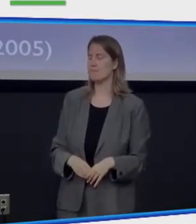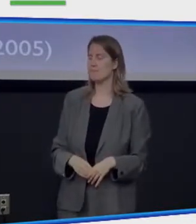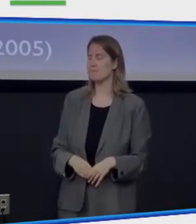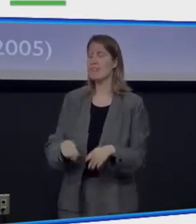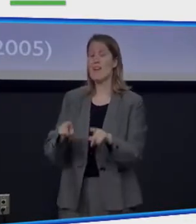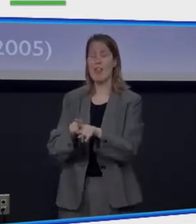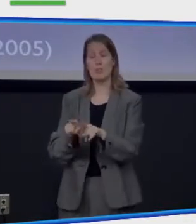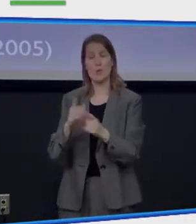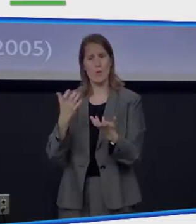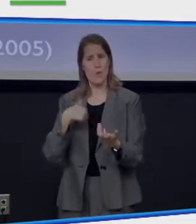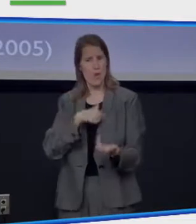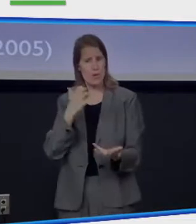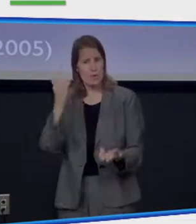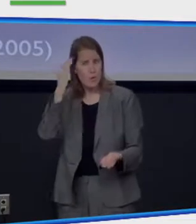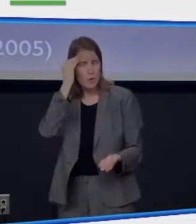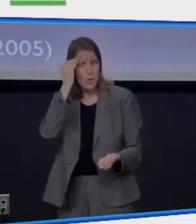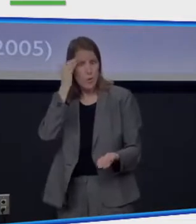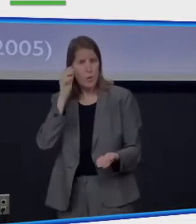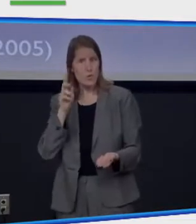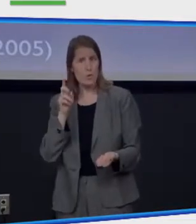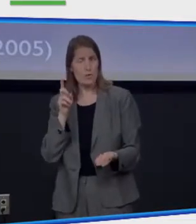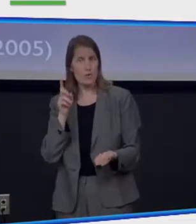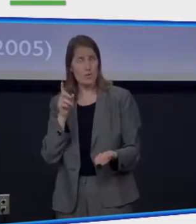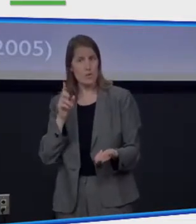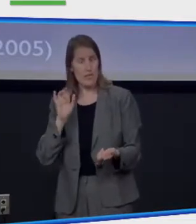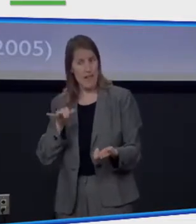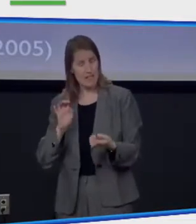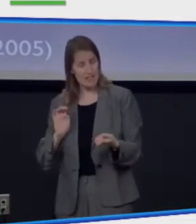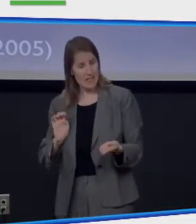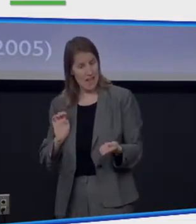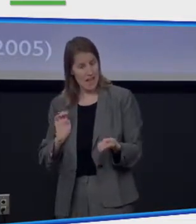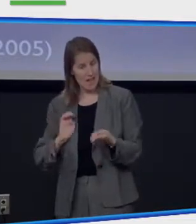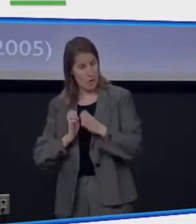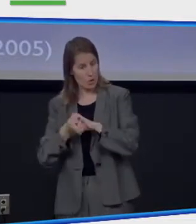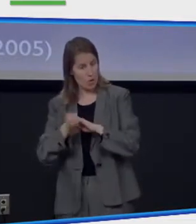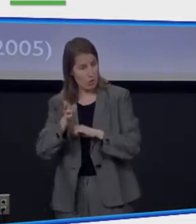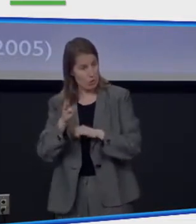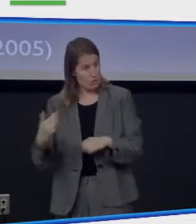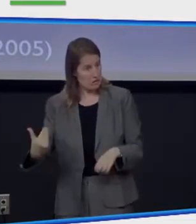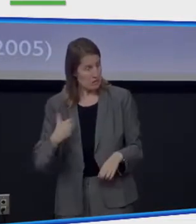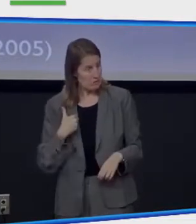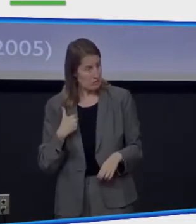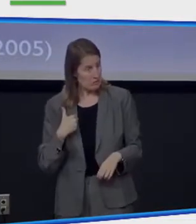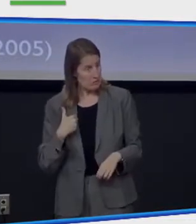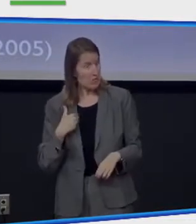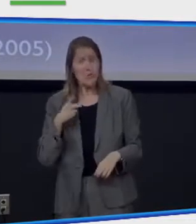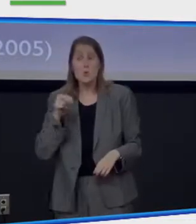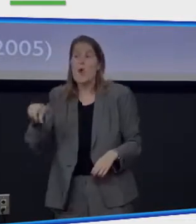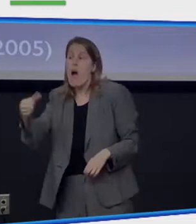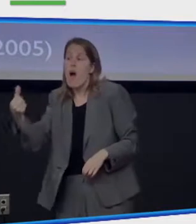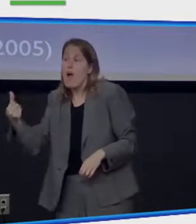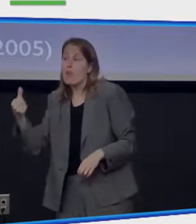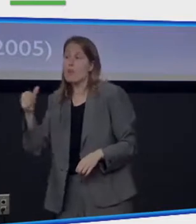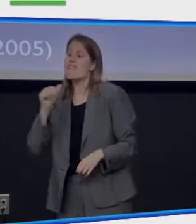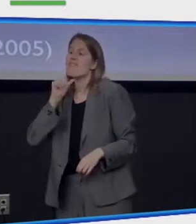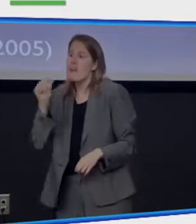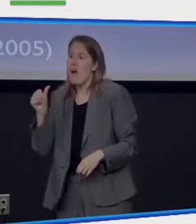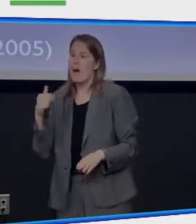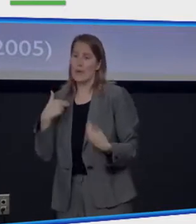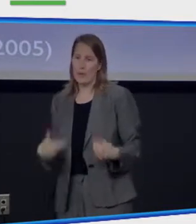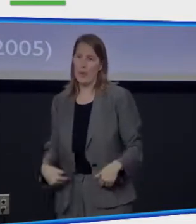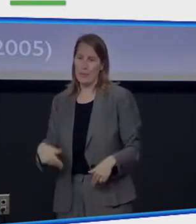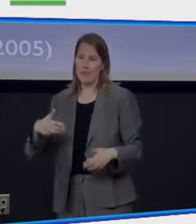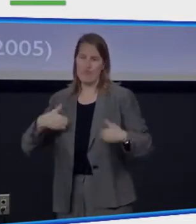ask the question whether they have a long evolutionary history, whether other species, non-human